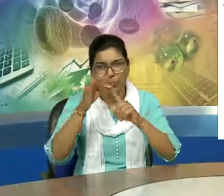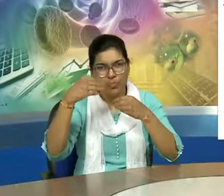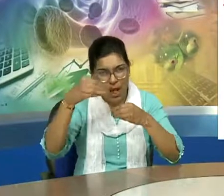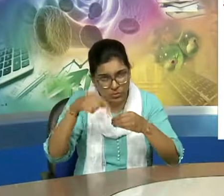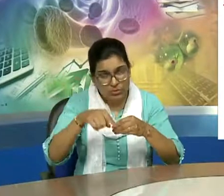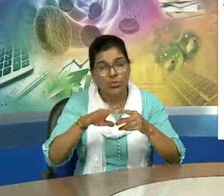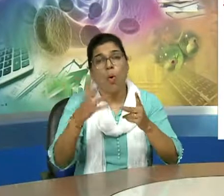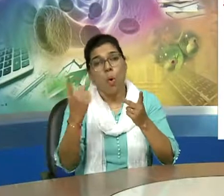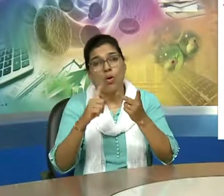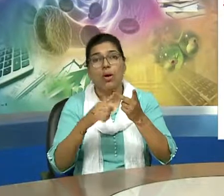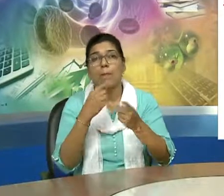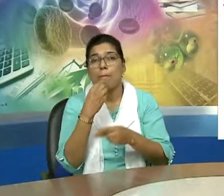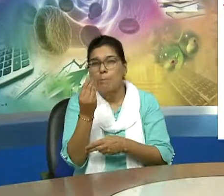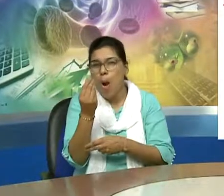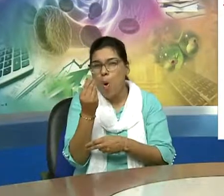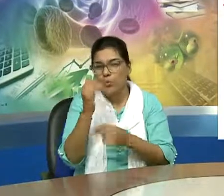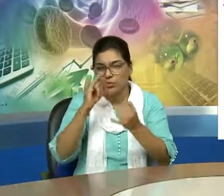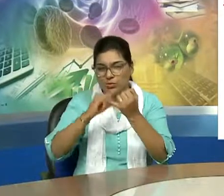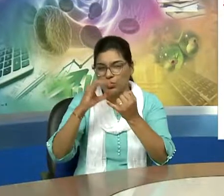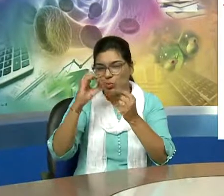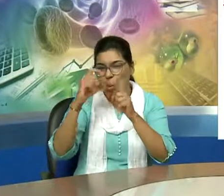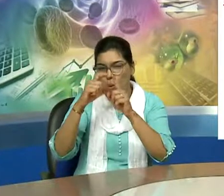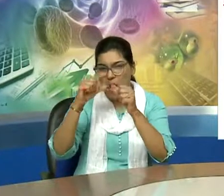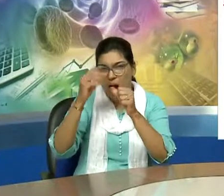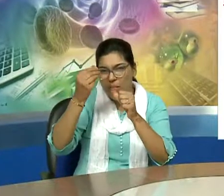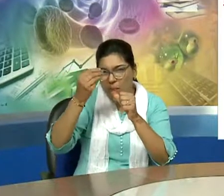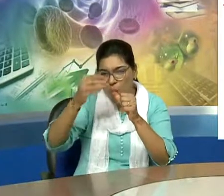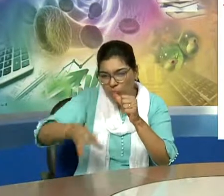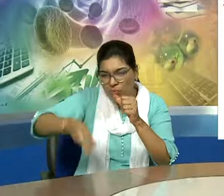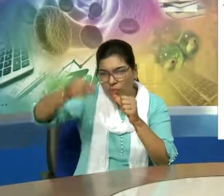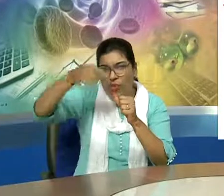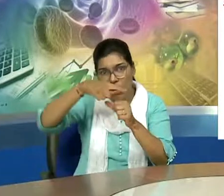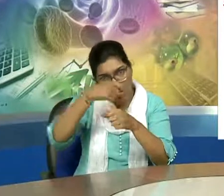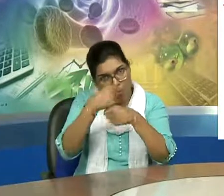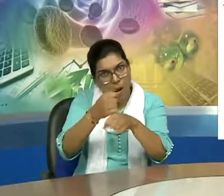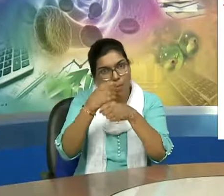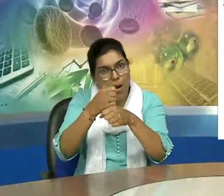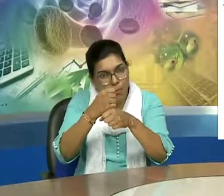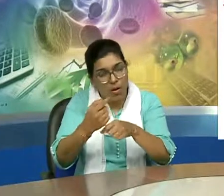In Japan, there was mercury poisoning